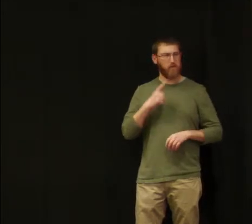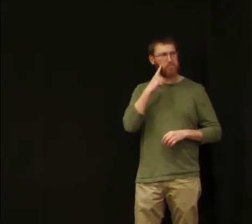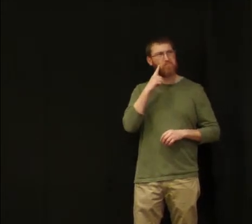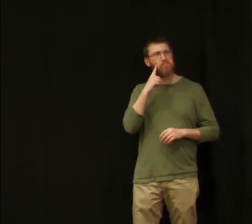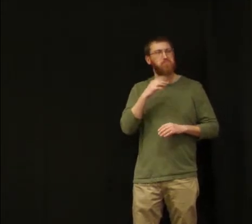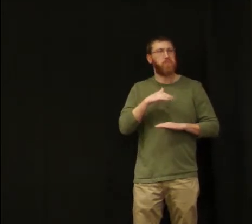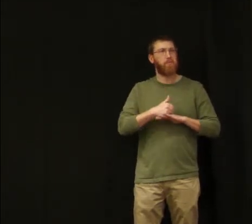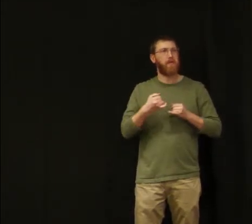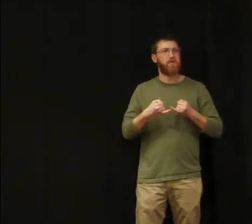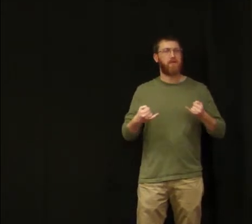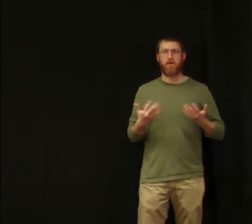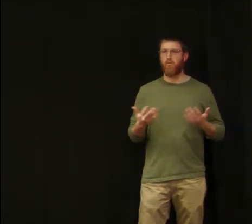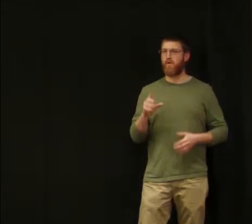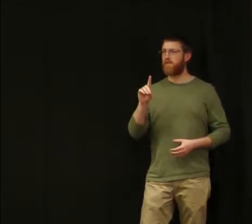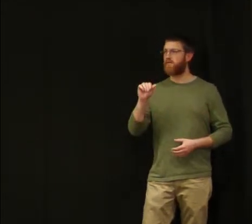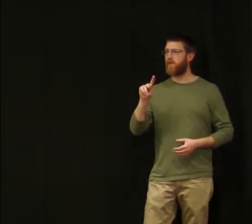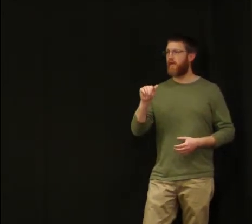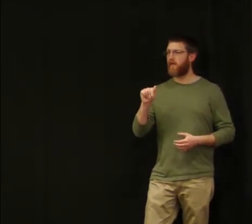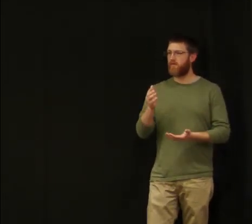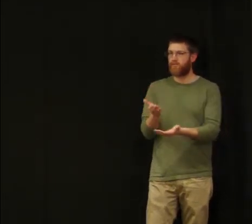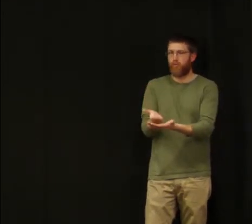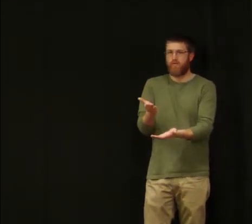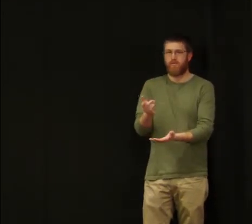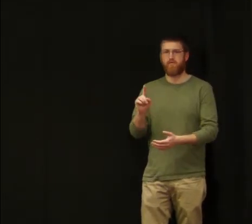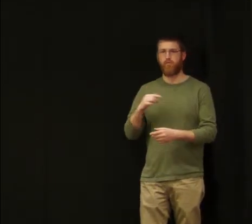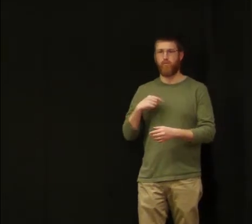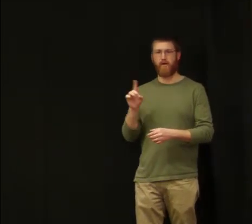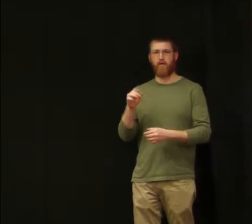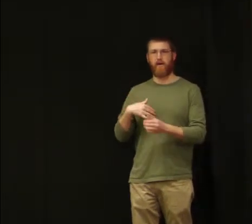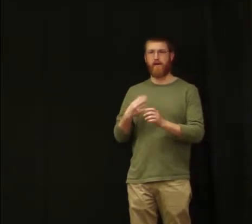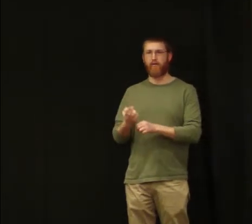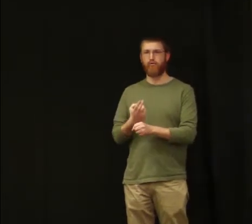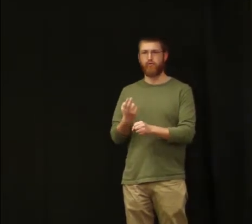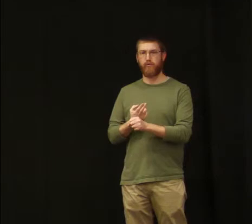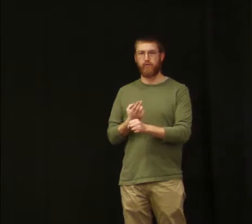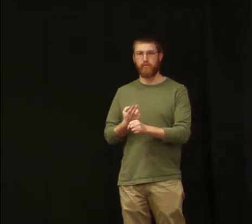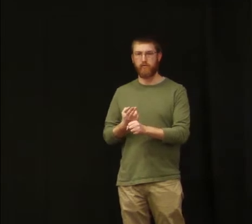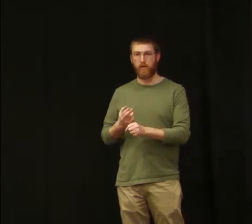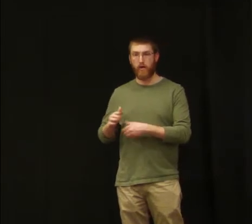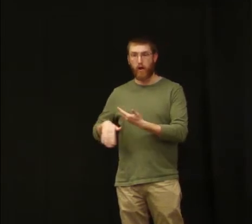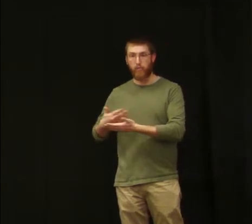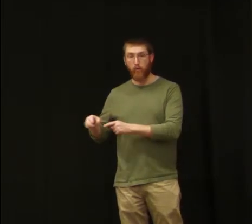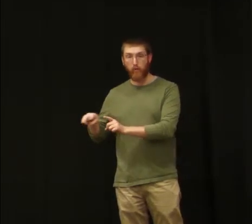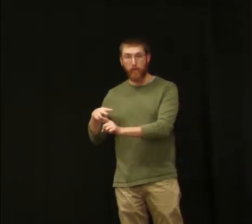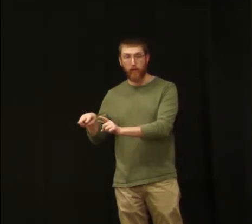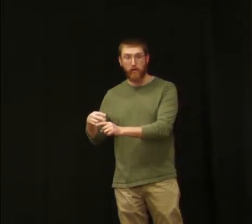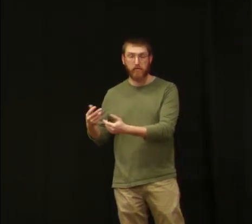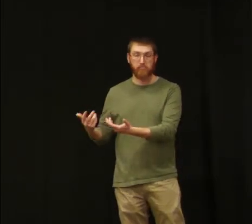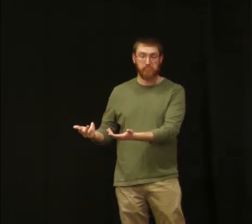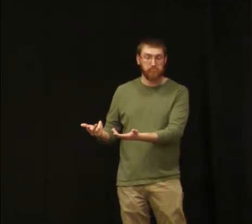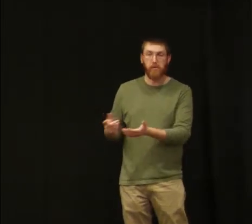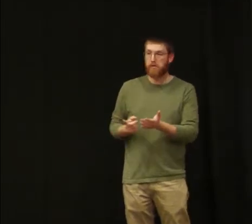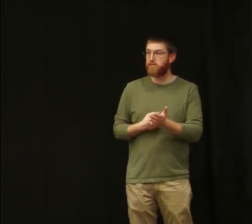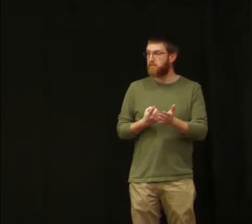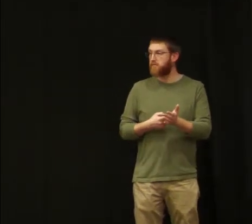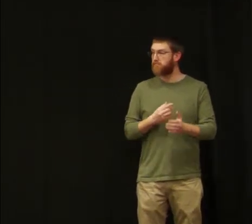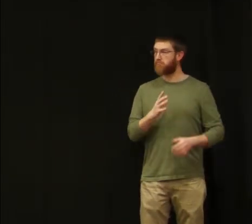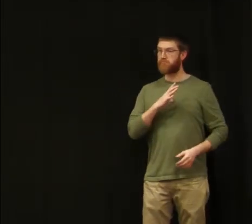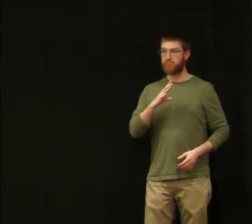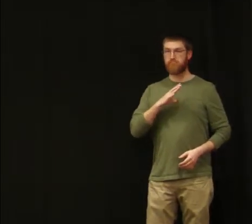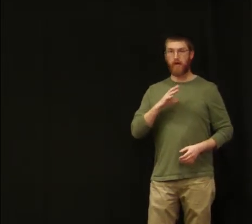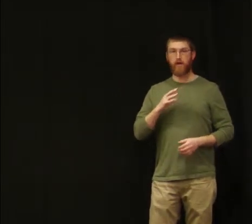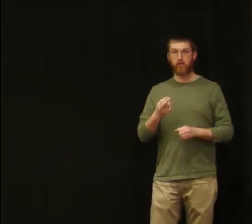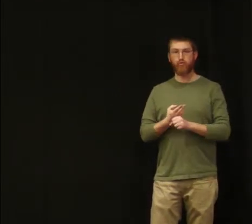is, what data source am I going to use? Can I use progress monitoring data? In some instances, we